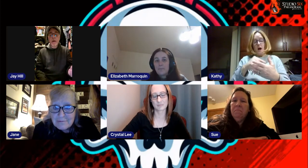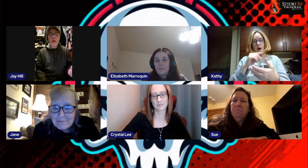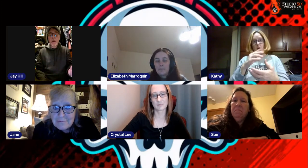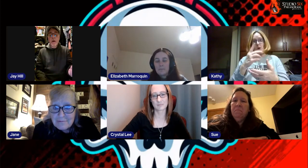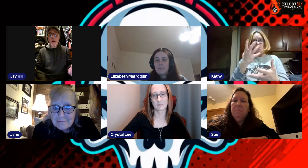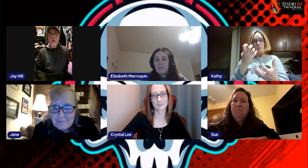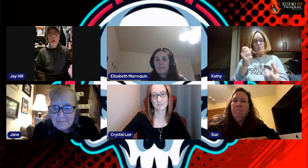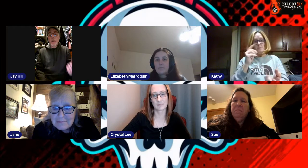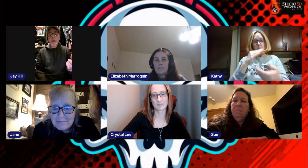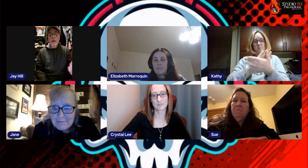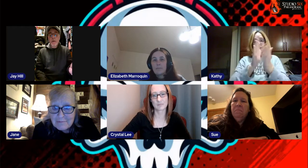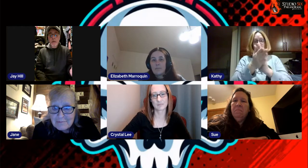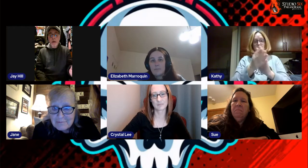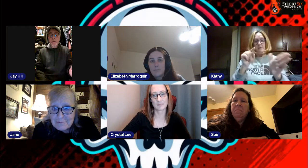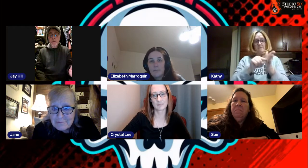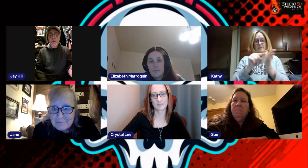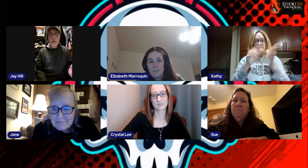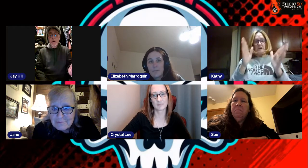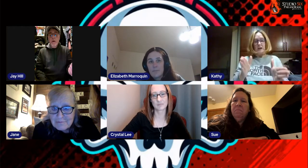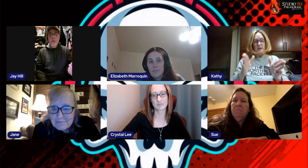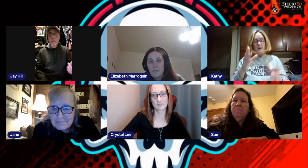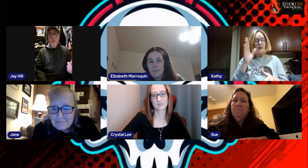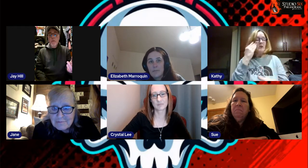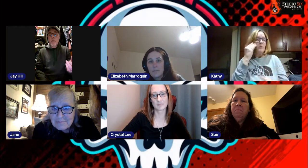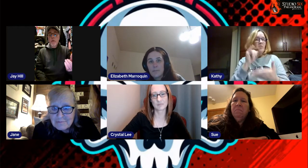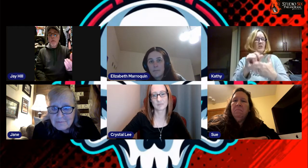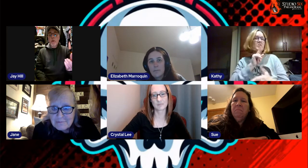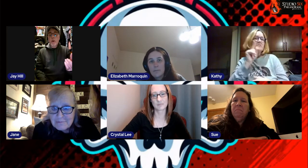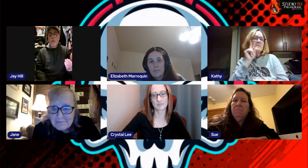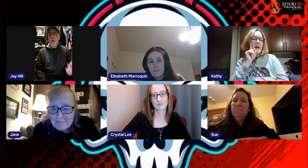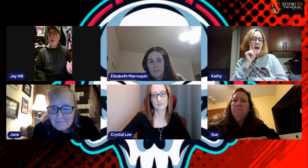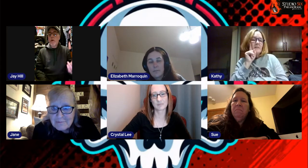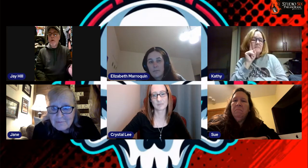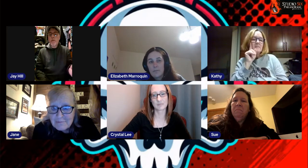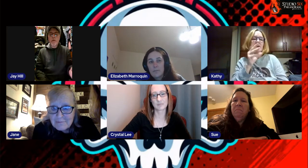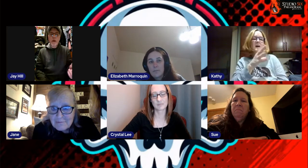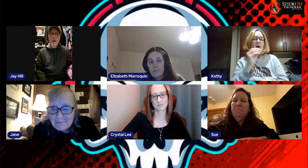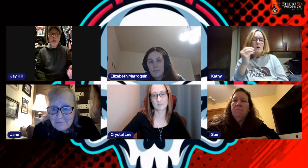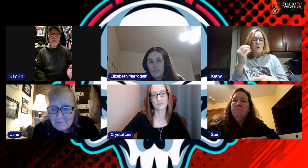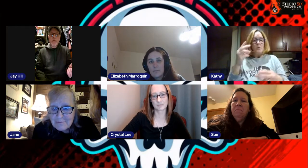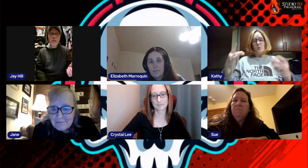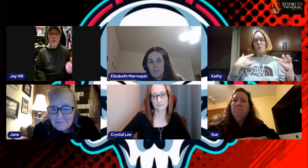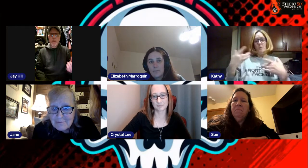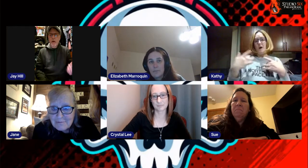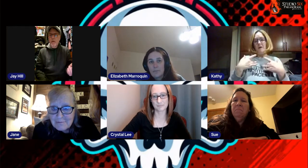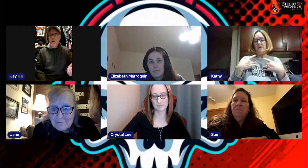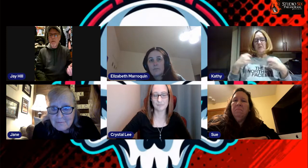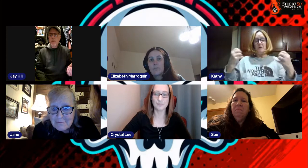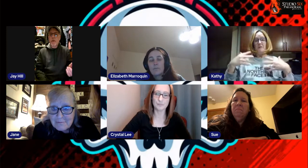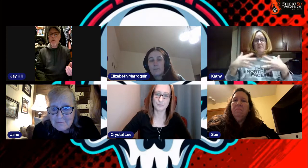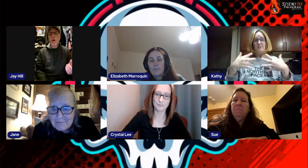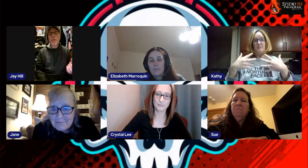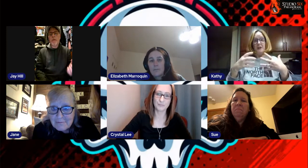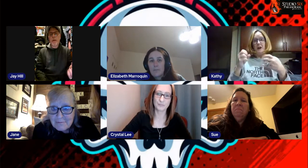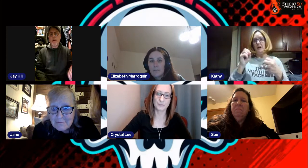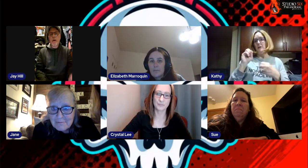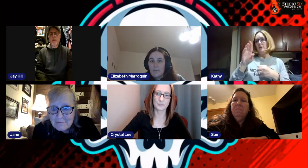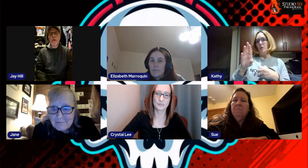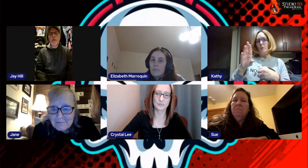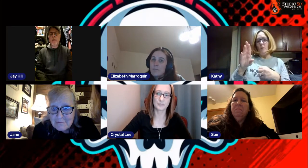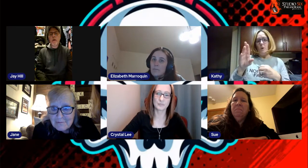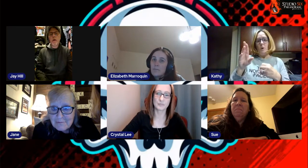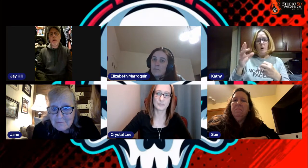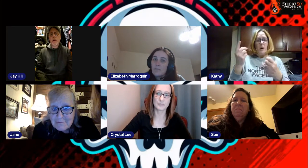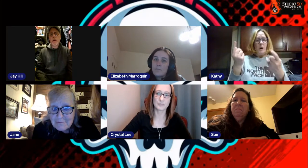investigator, knowing that you're deaf? Were you worried or afraid of the challenges, or were you up for the